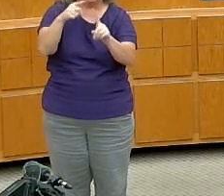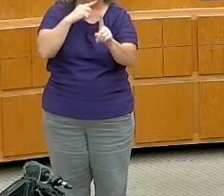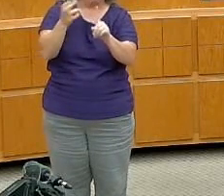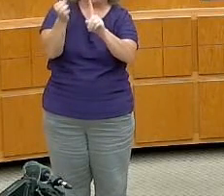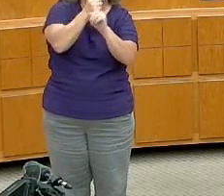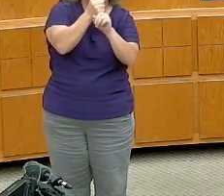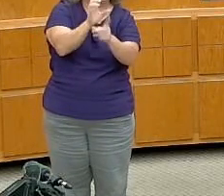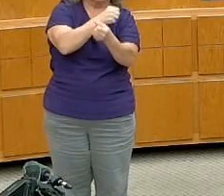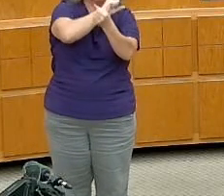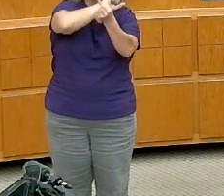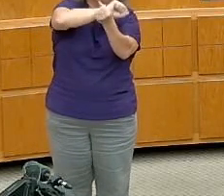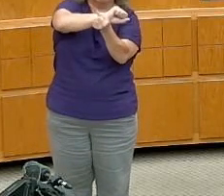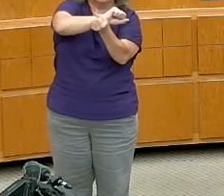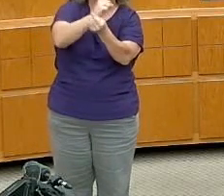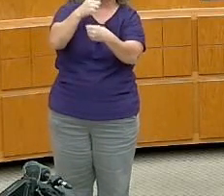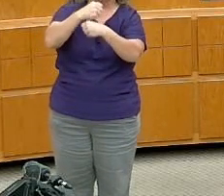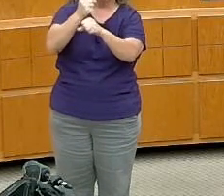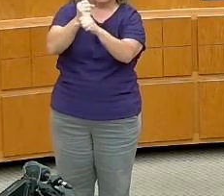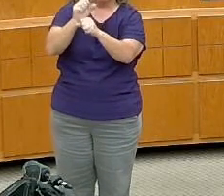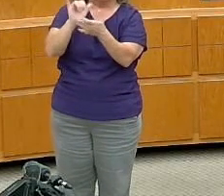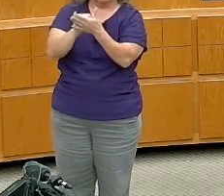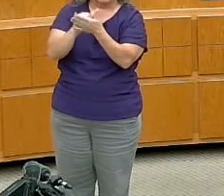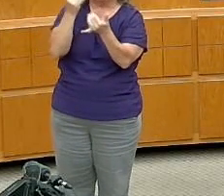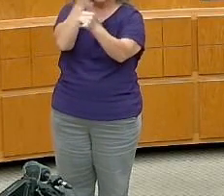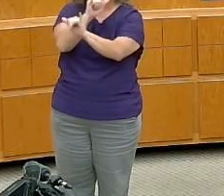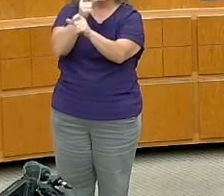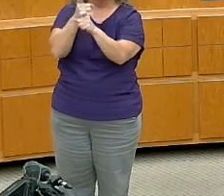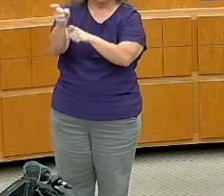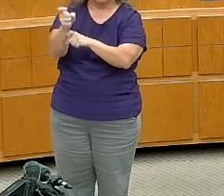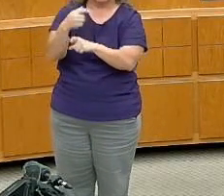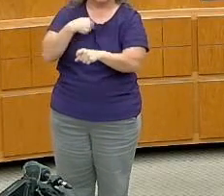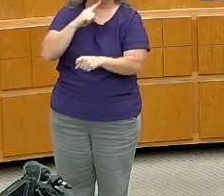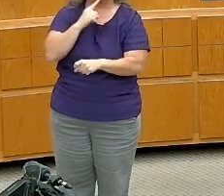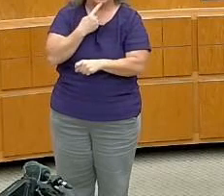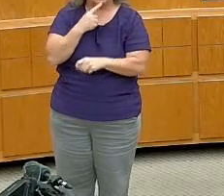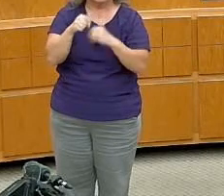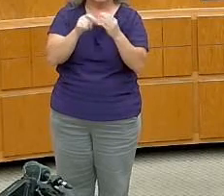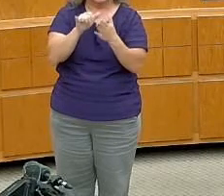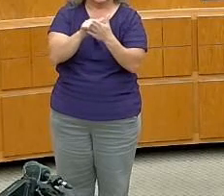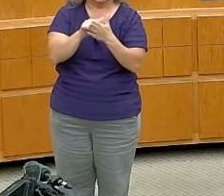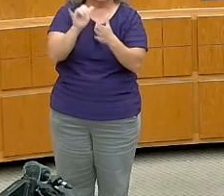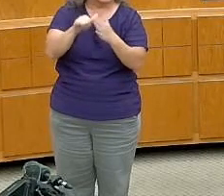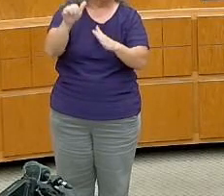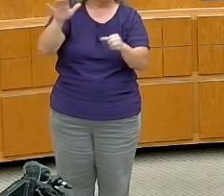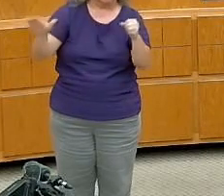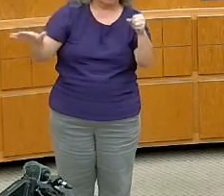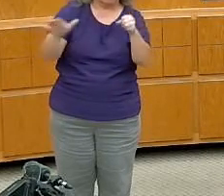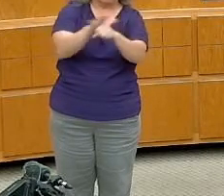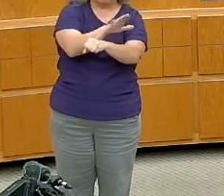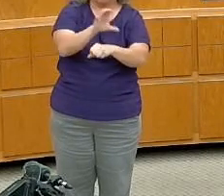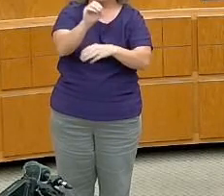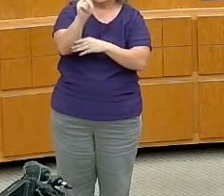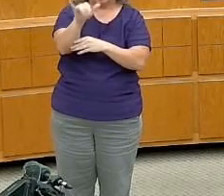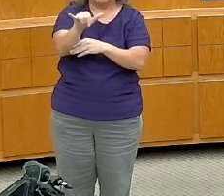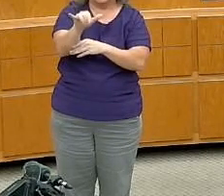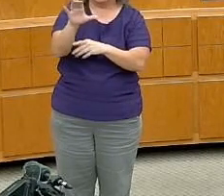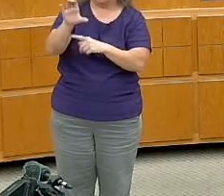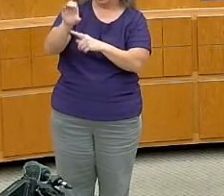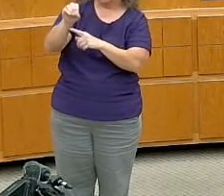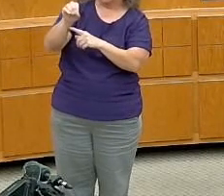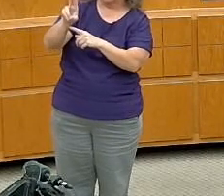of an accusation. That's how serious I am about that, and it goes anywhere in Nueces County. COVID-19